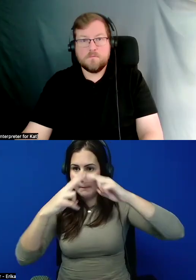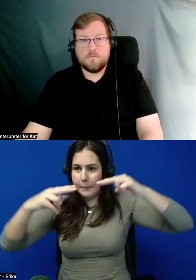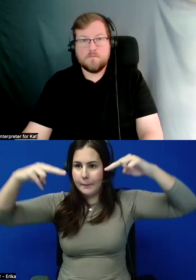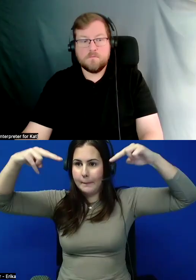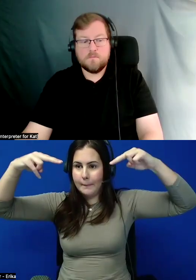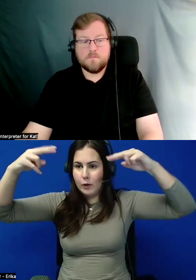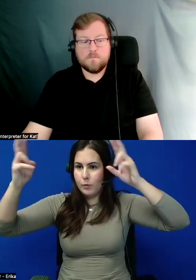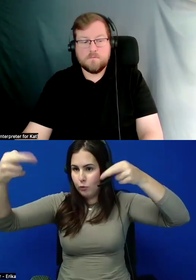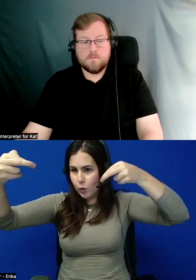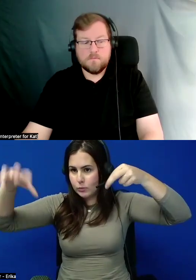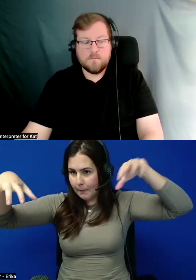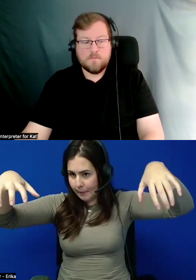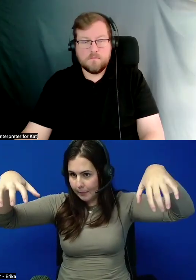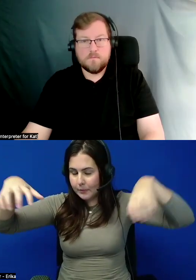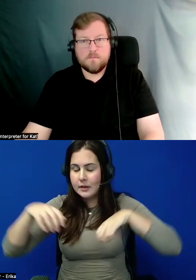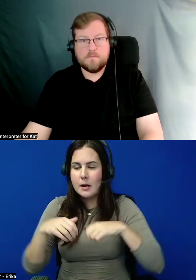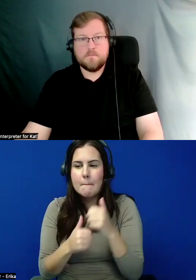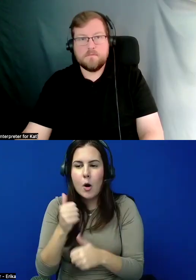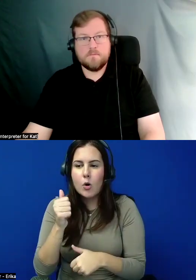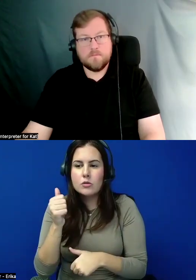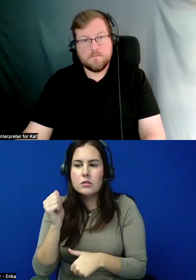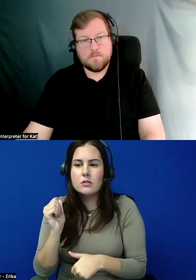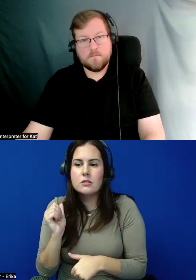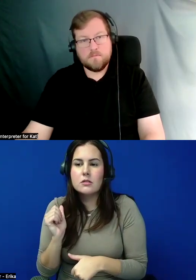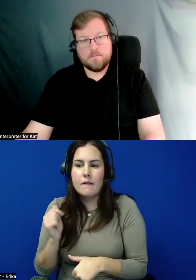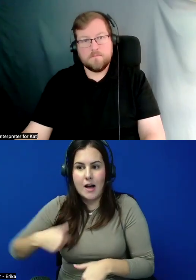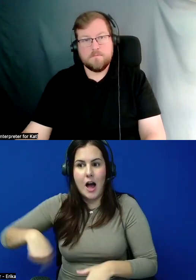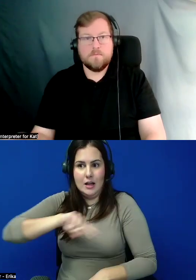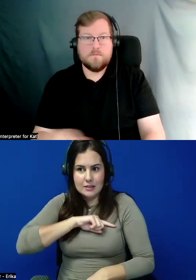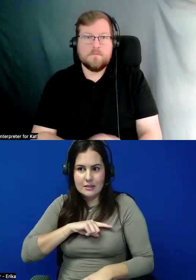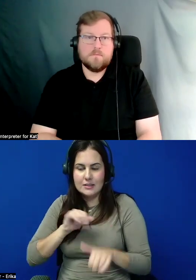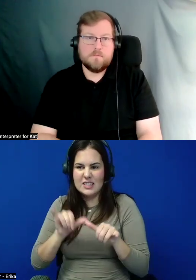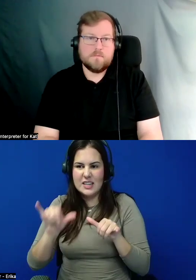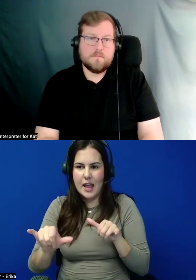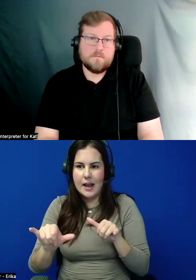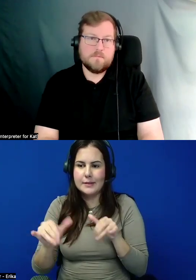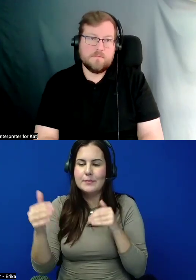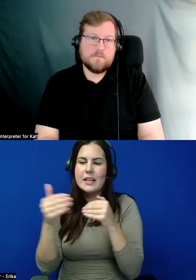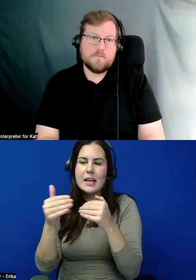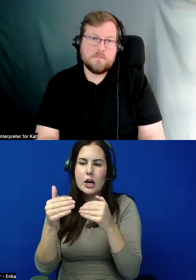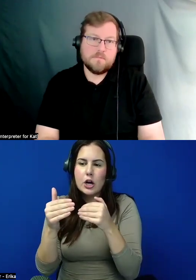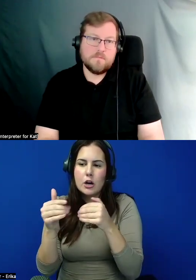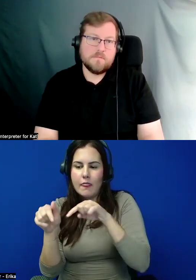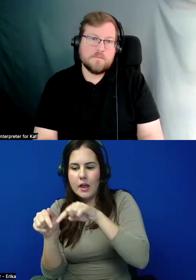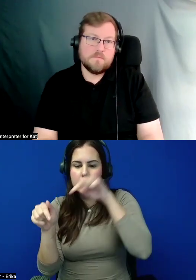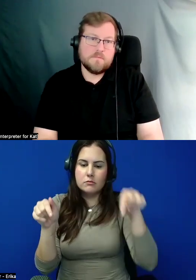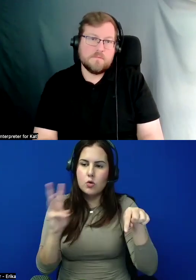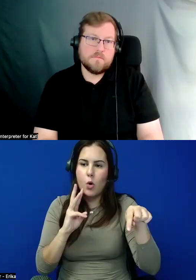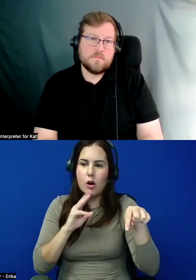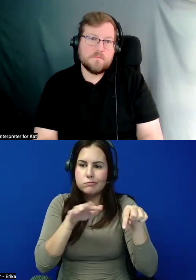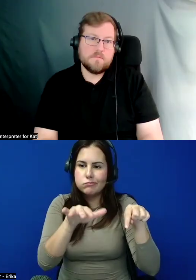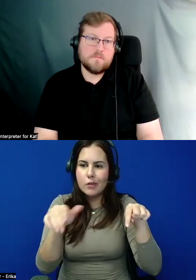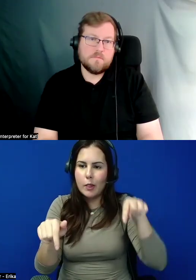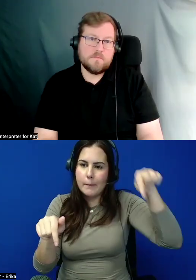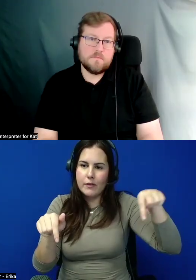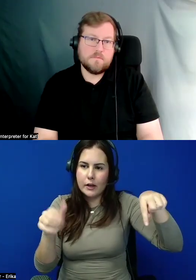most of us stayed across the river in a series of other kind of eco lodges, they call them. And